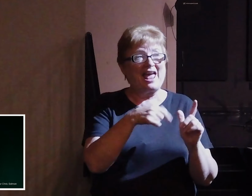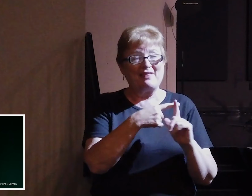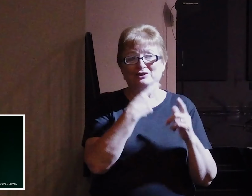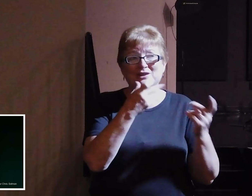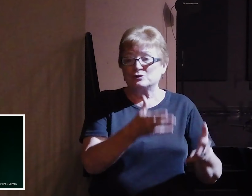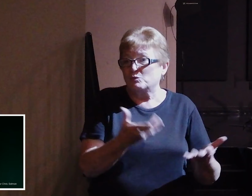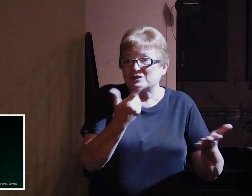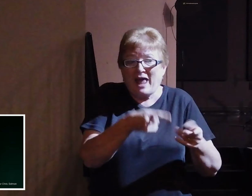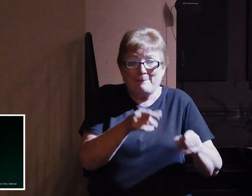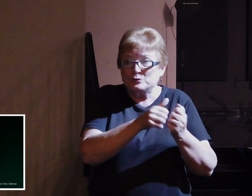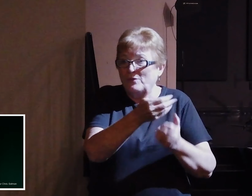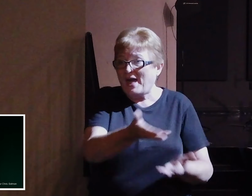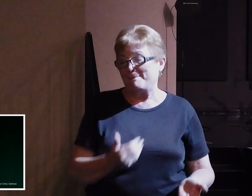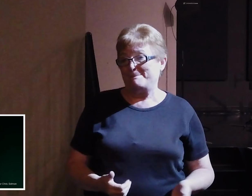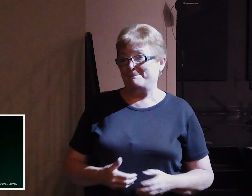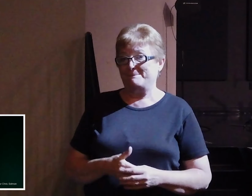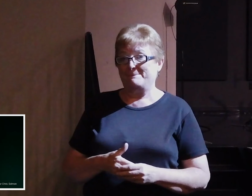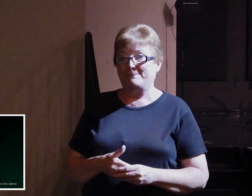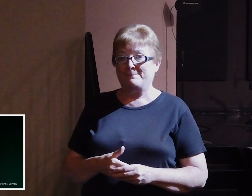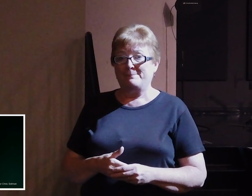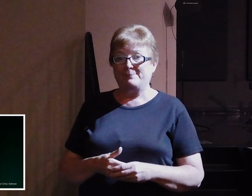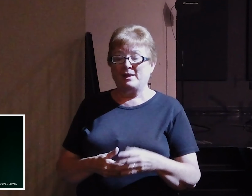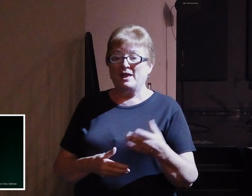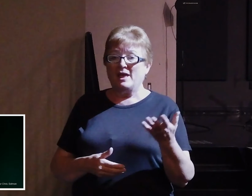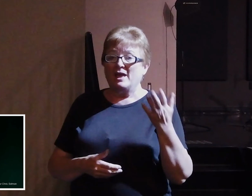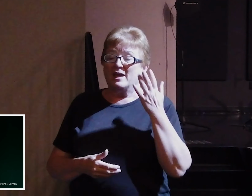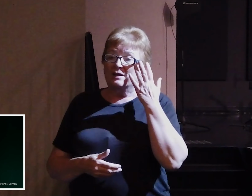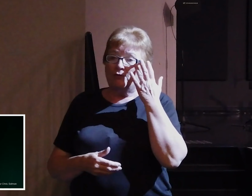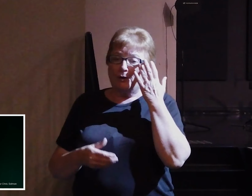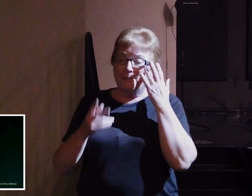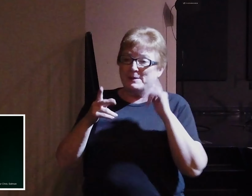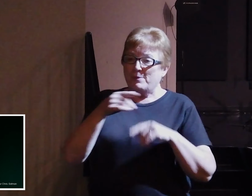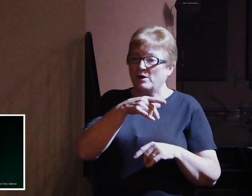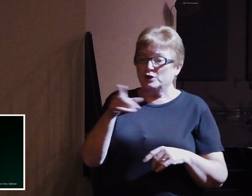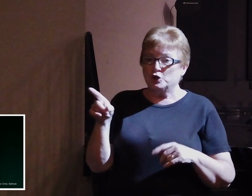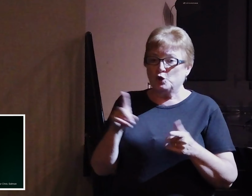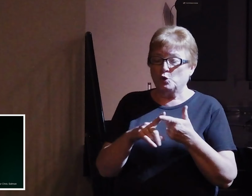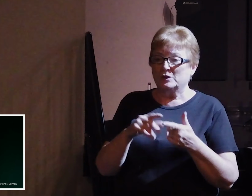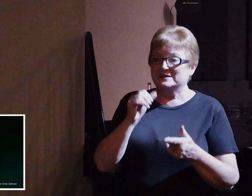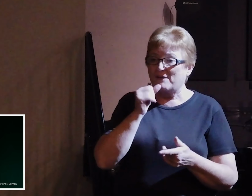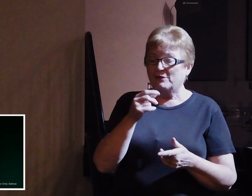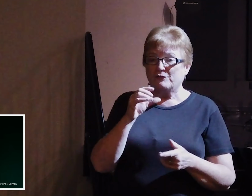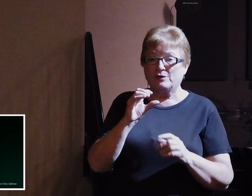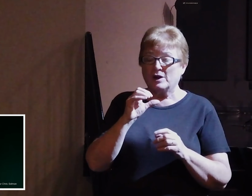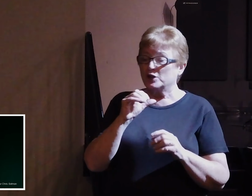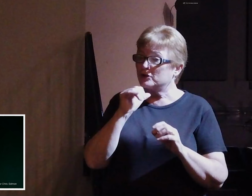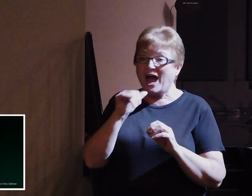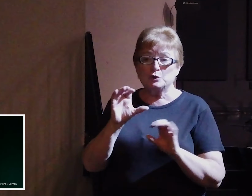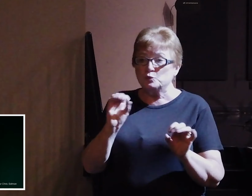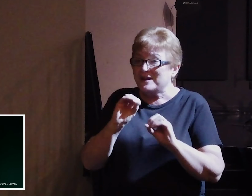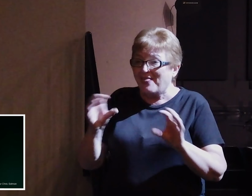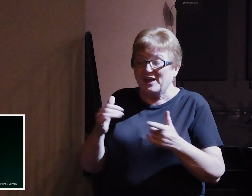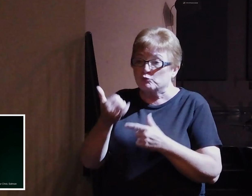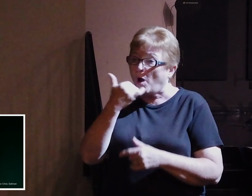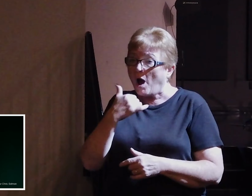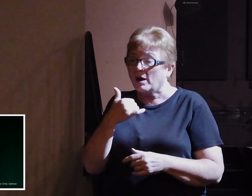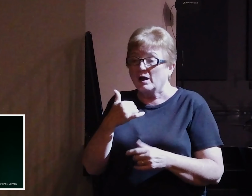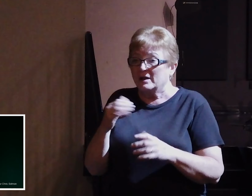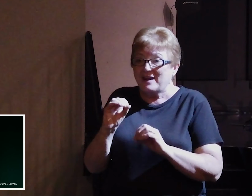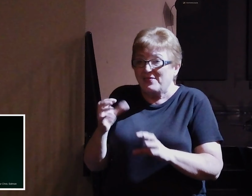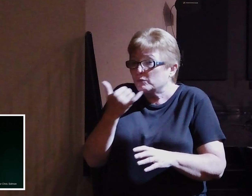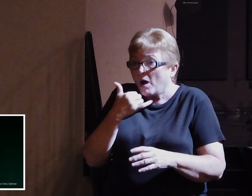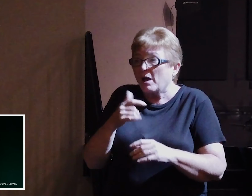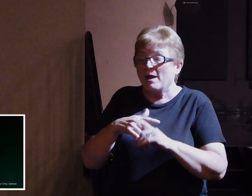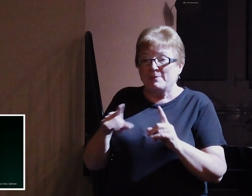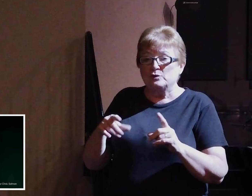sinner. In this calling for believers not to suffer for doing wrong, Peter reminds them of the outcome of those who don't obey.